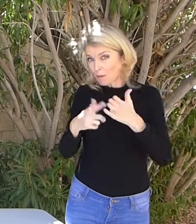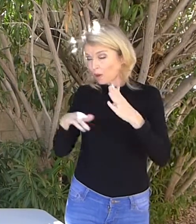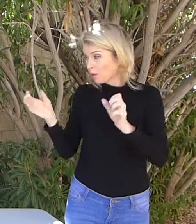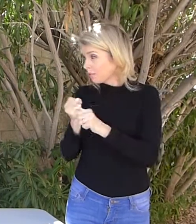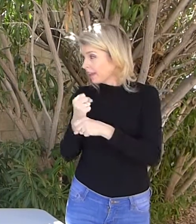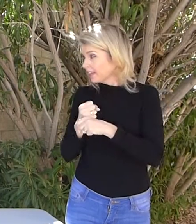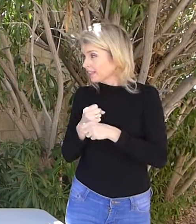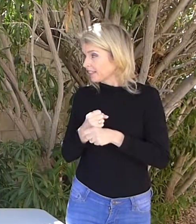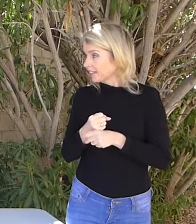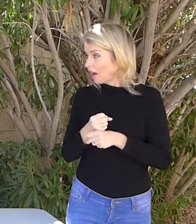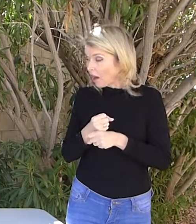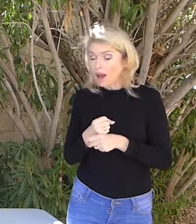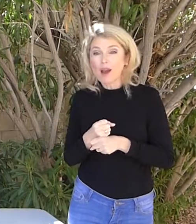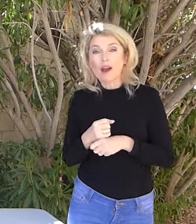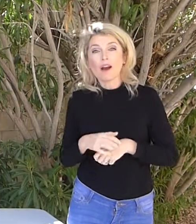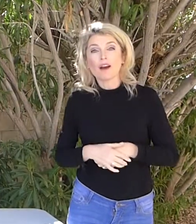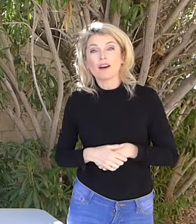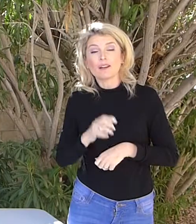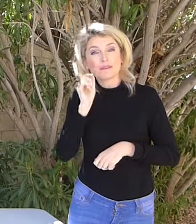It's really cool.